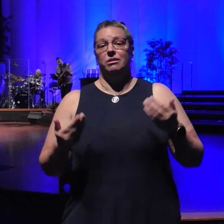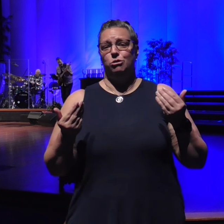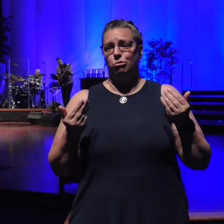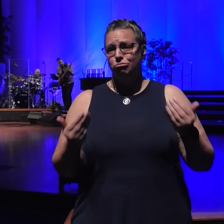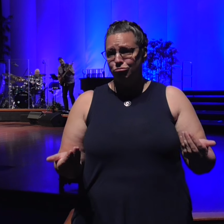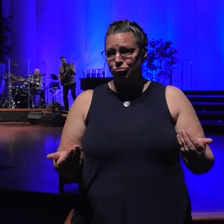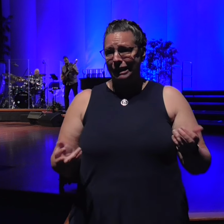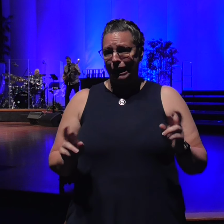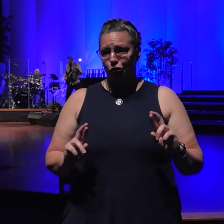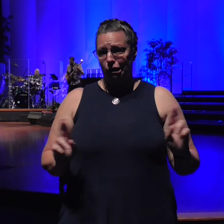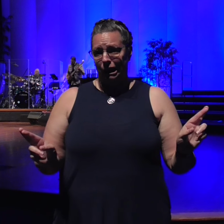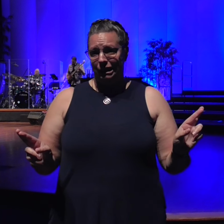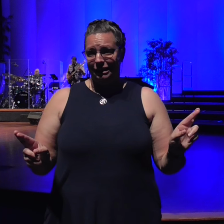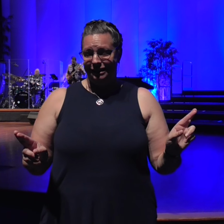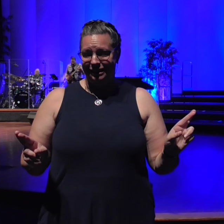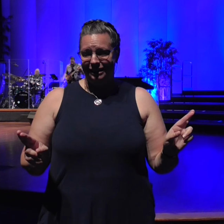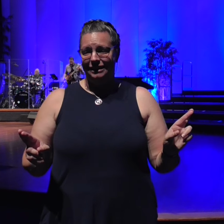Get ready,